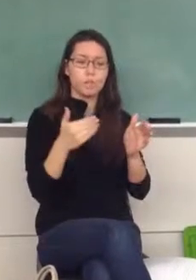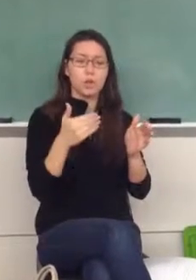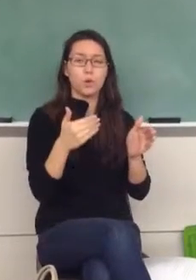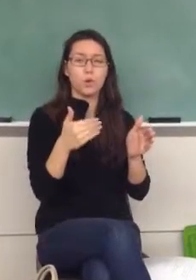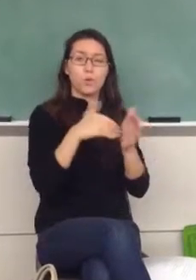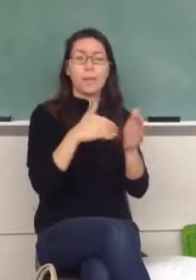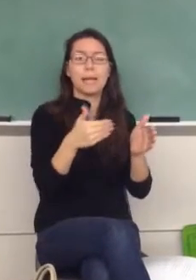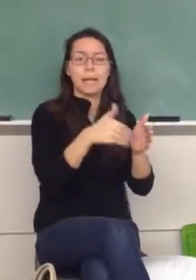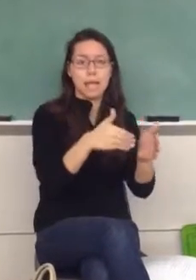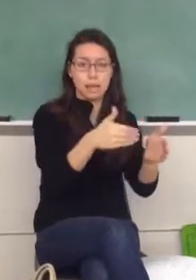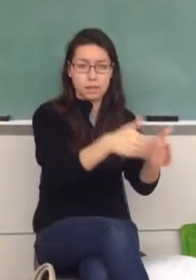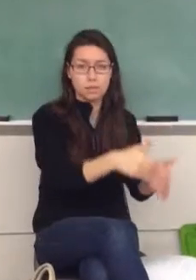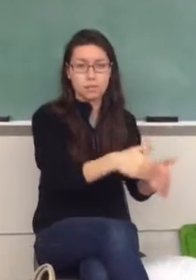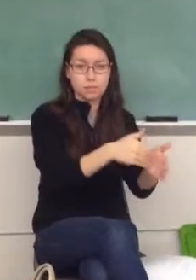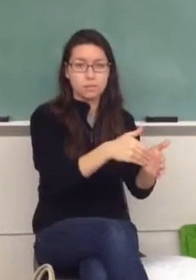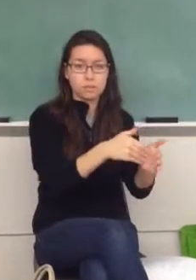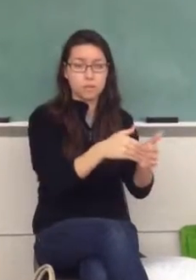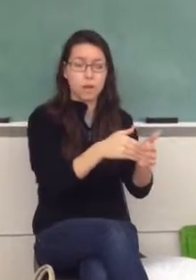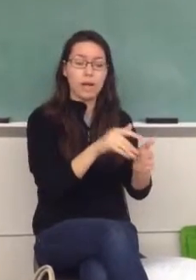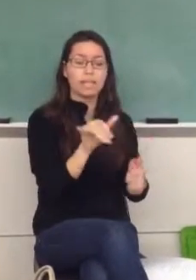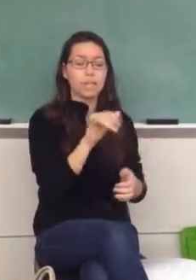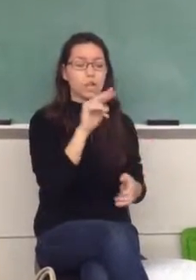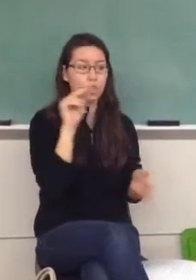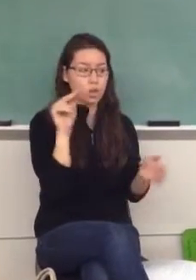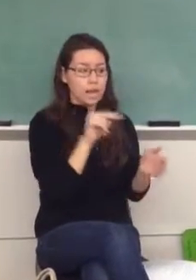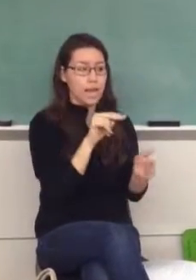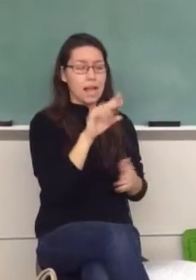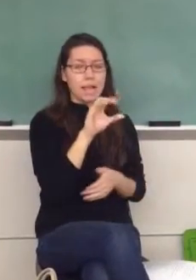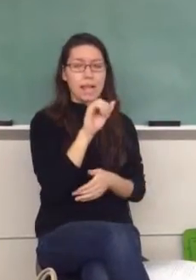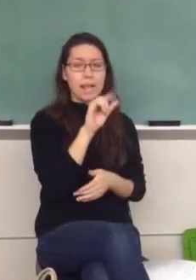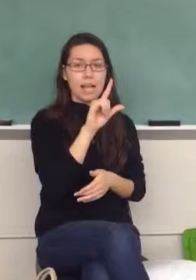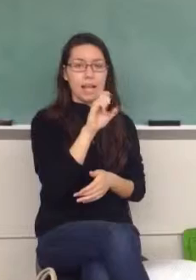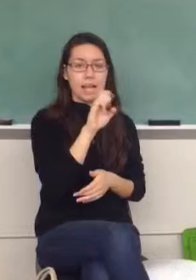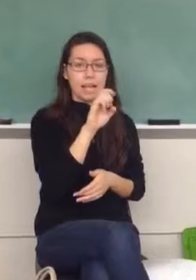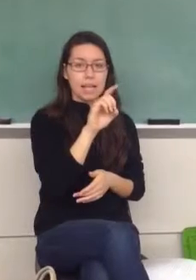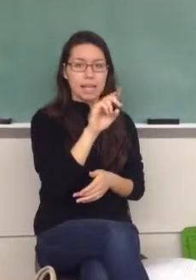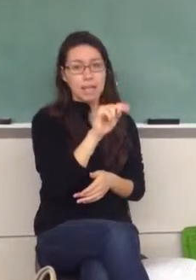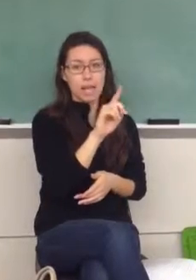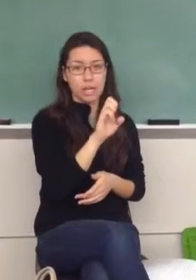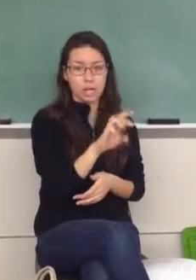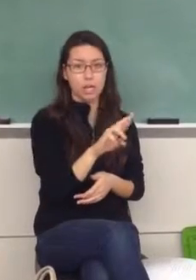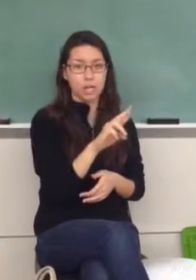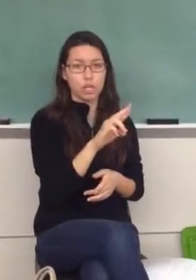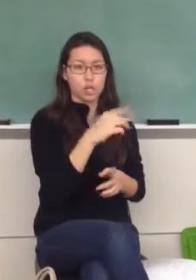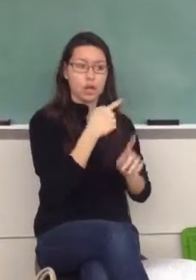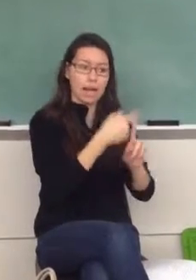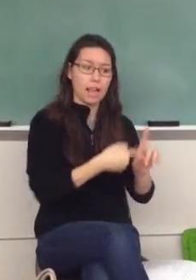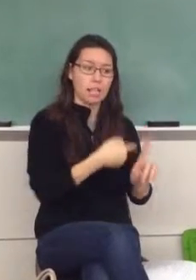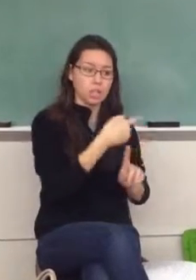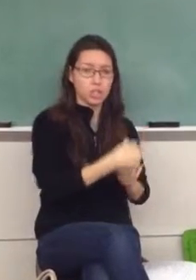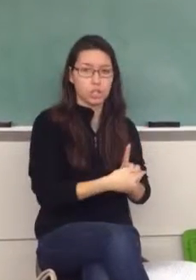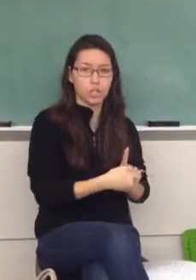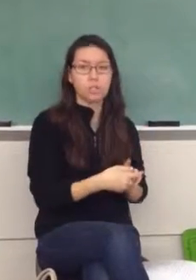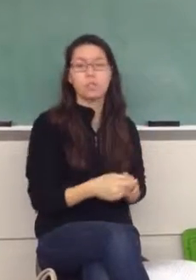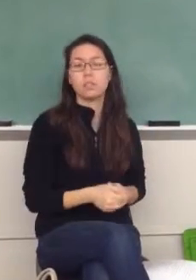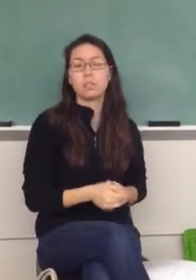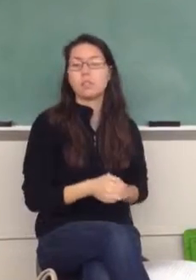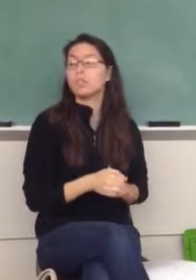many periods on the periodic table? There's 18. Nope. How many periods on the periodic table? 7. 7, right. There you go.